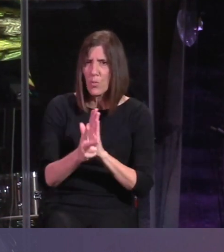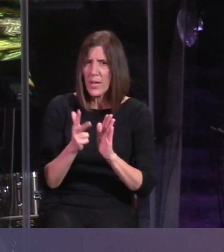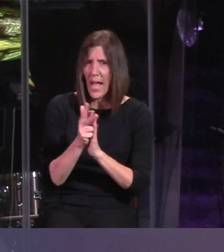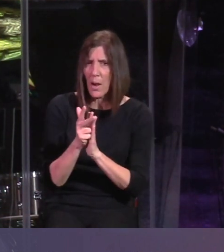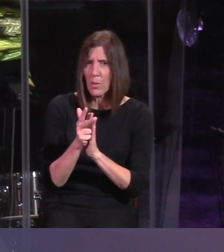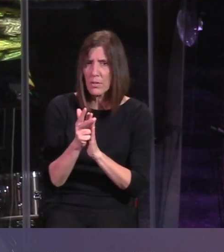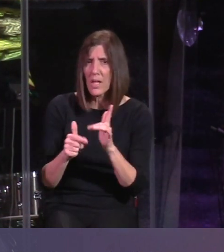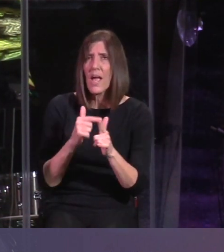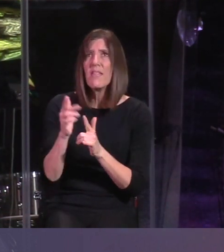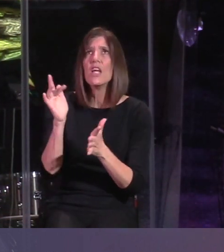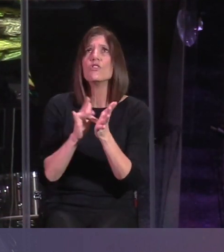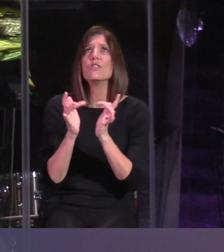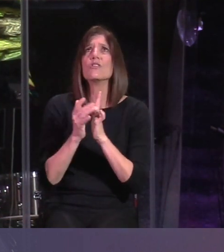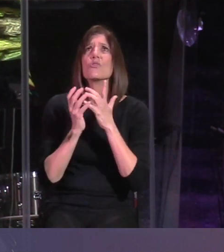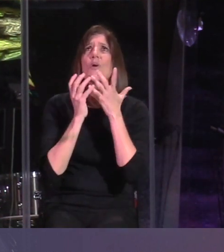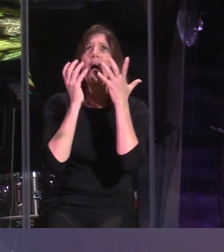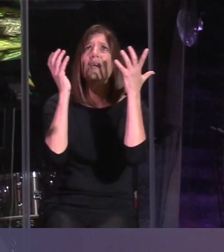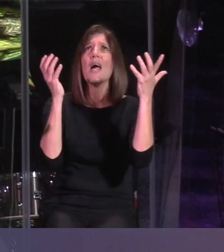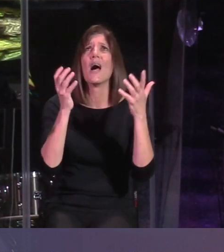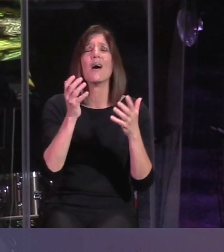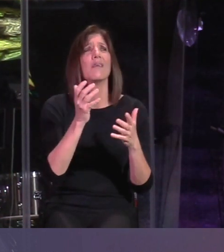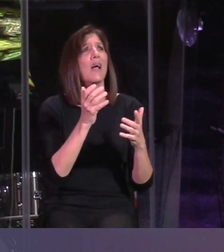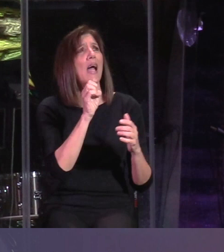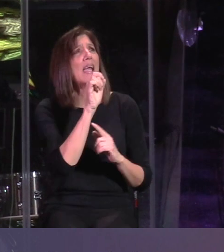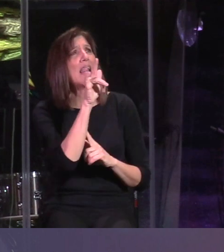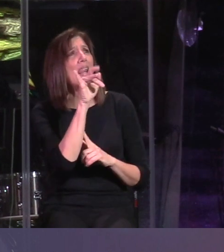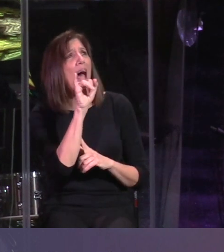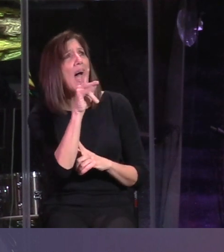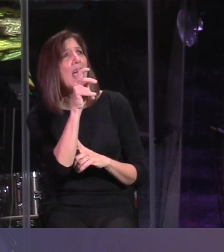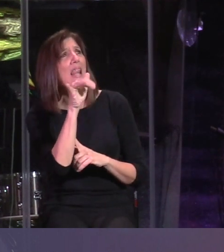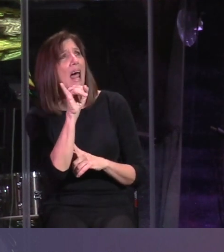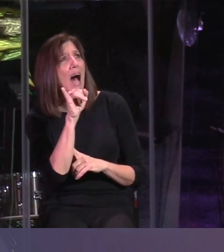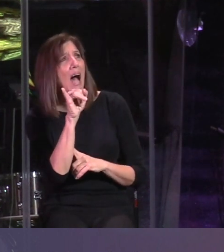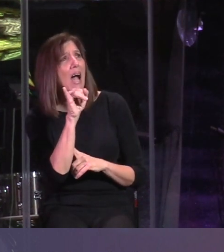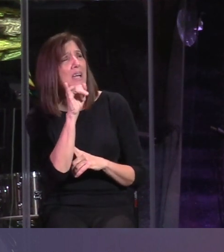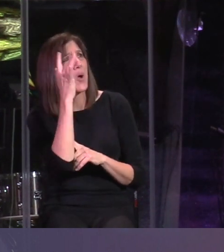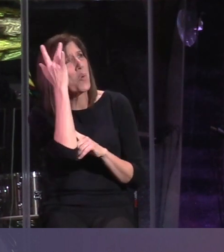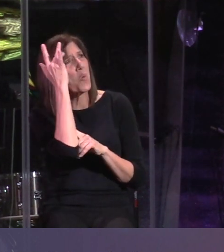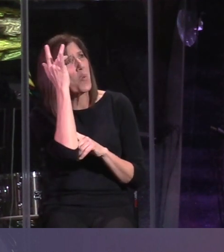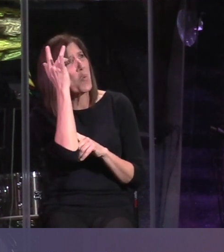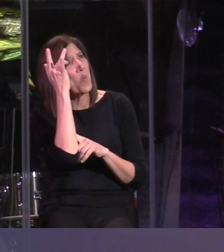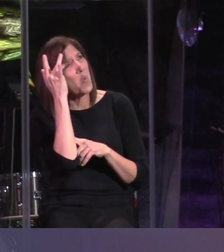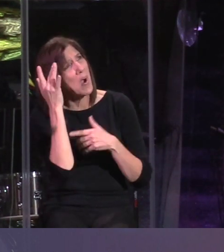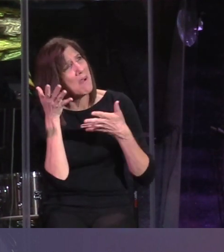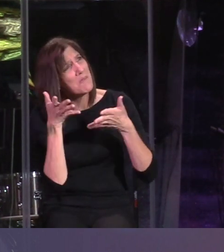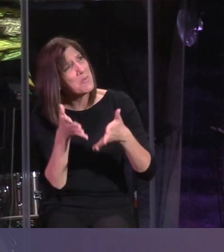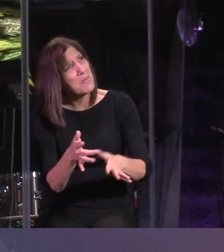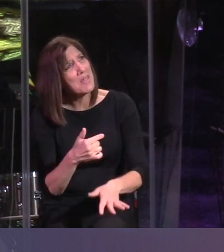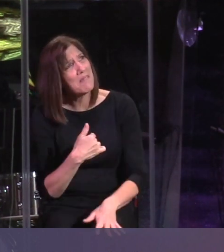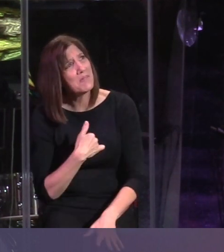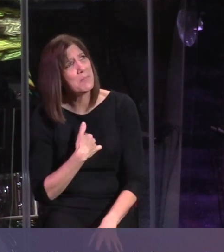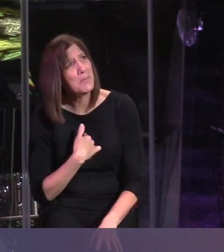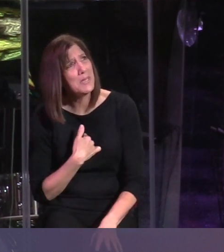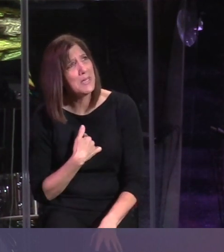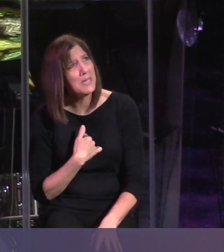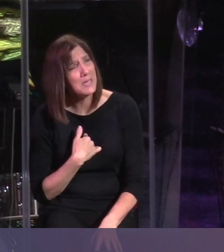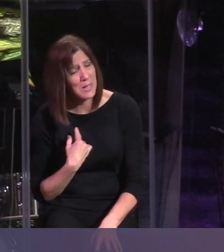hour, Jesus cried out with a loud voice, saying, 'Eli, Eli, lama sabachthani?' That is,